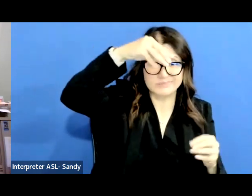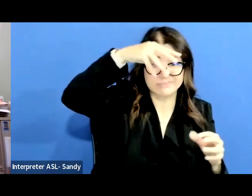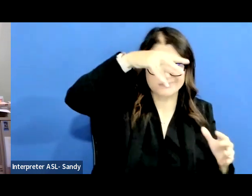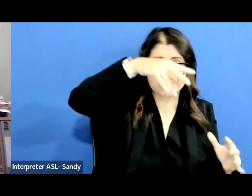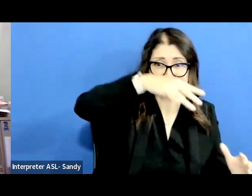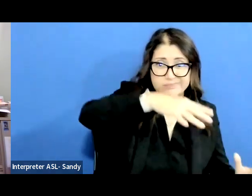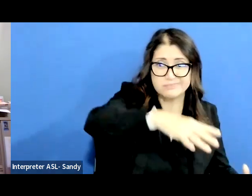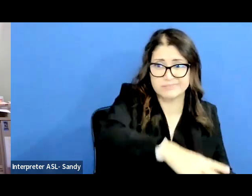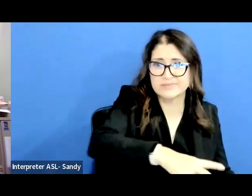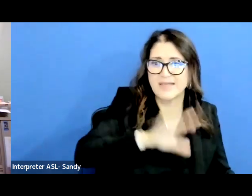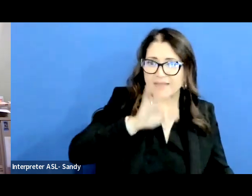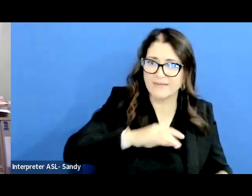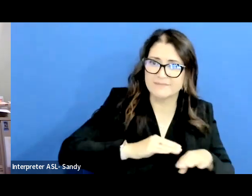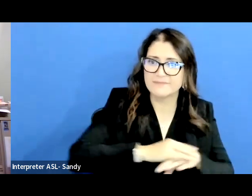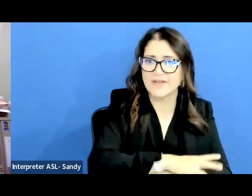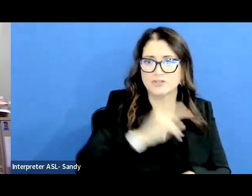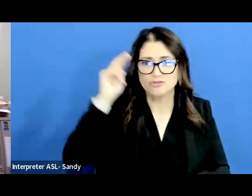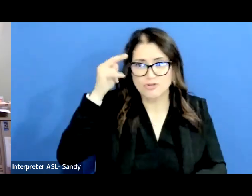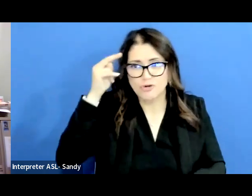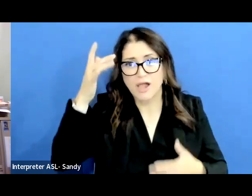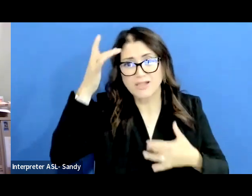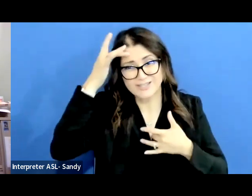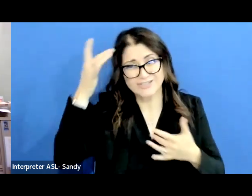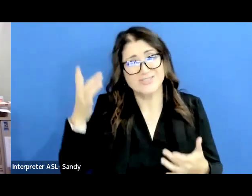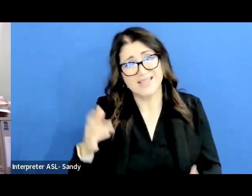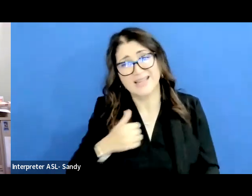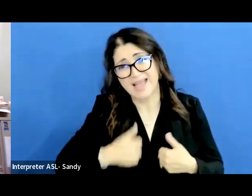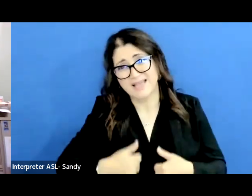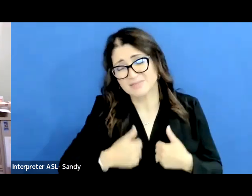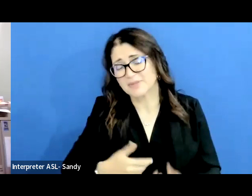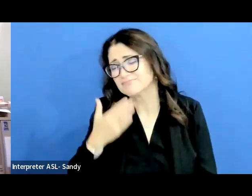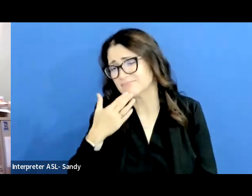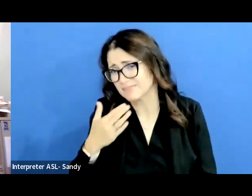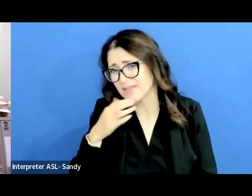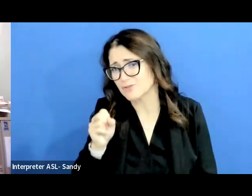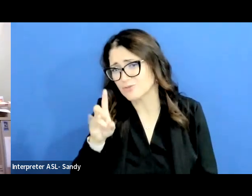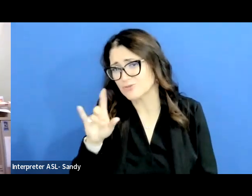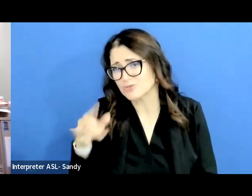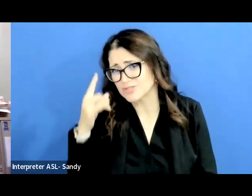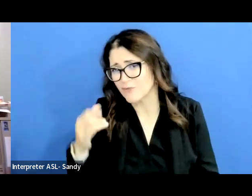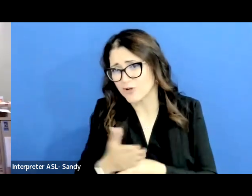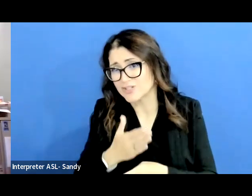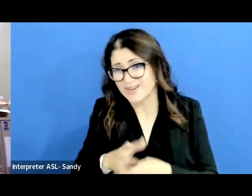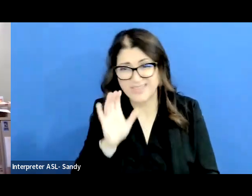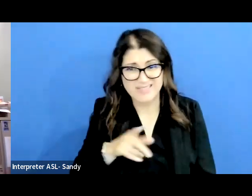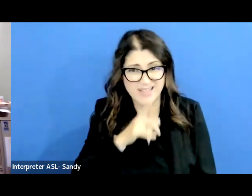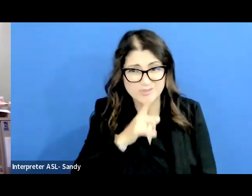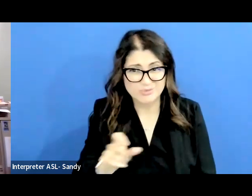you so much, Susie, for sharing that. And yes, that is true. Could we go to the next slide,